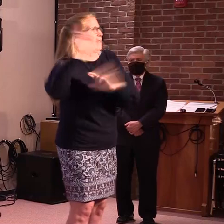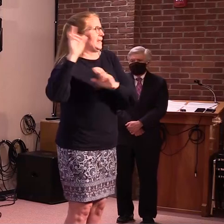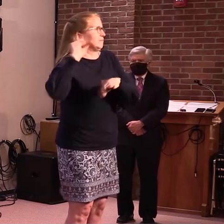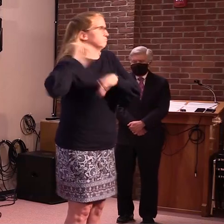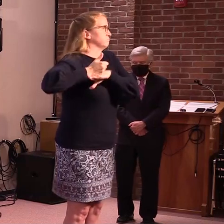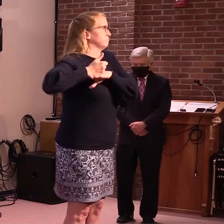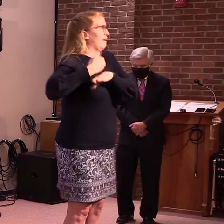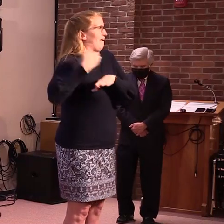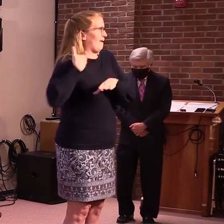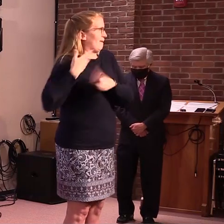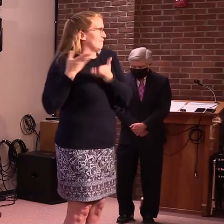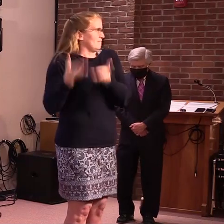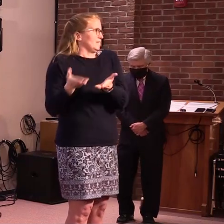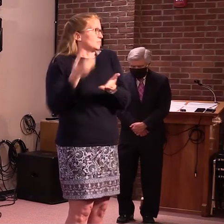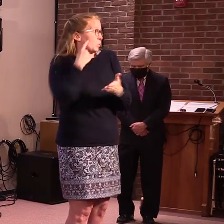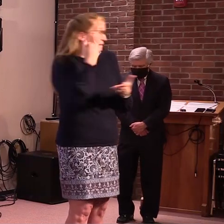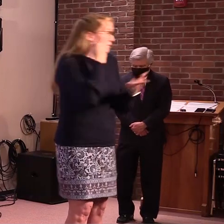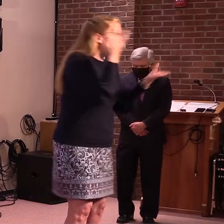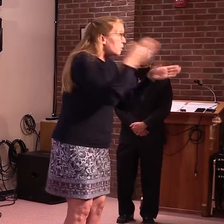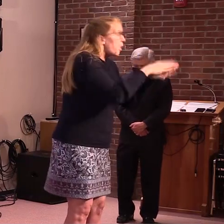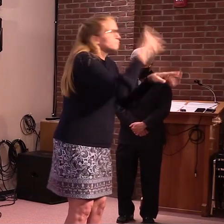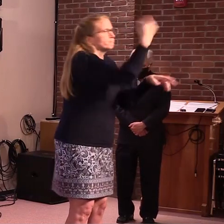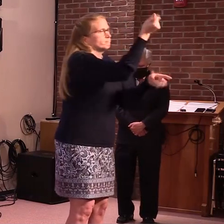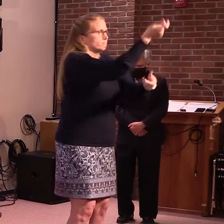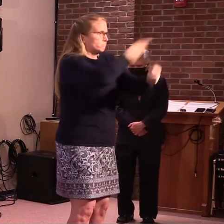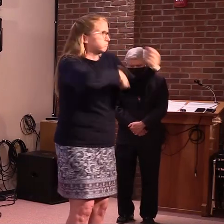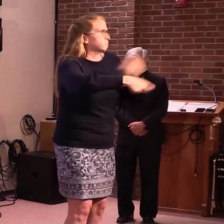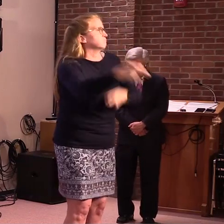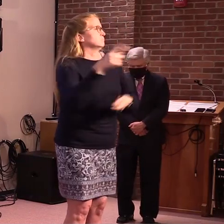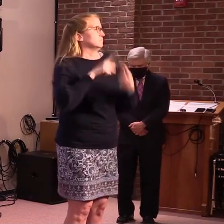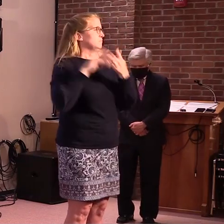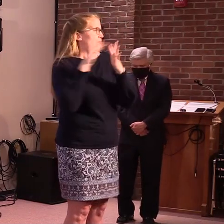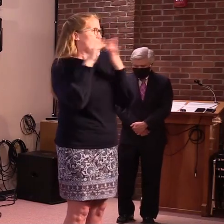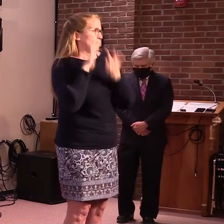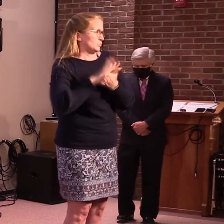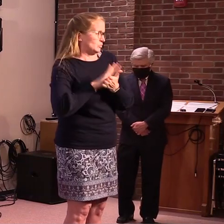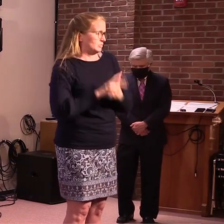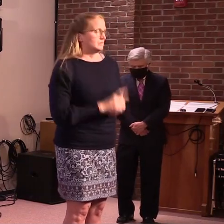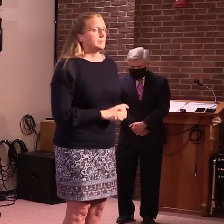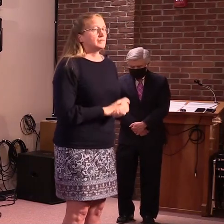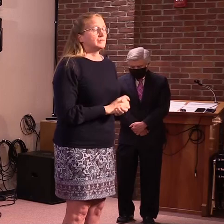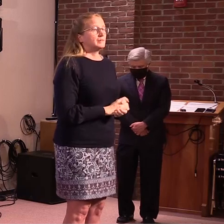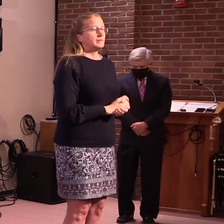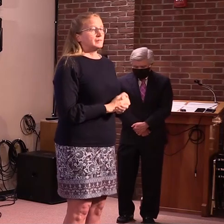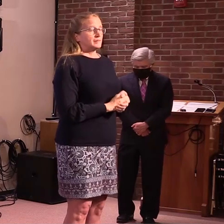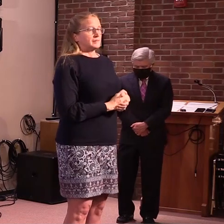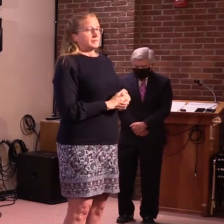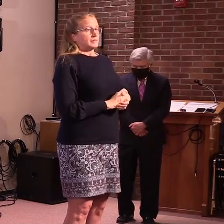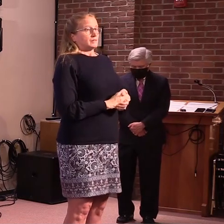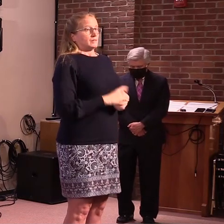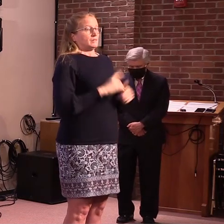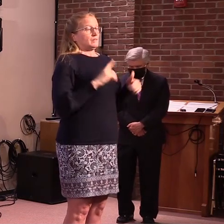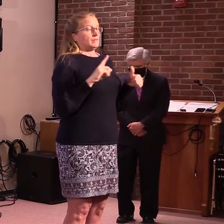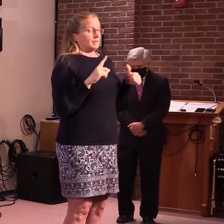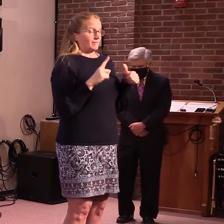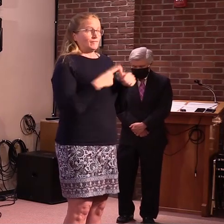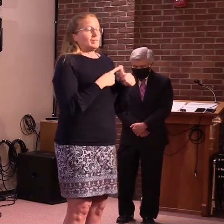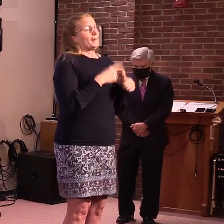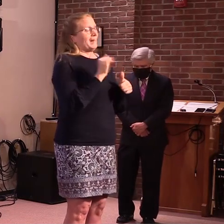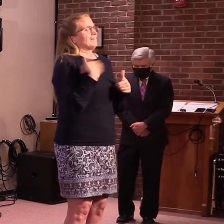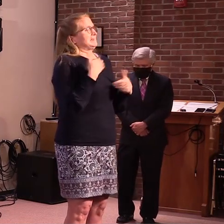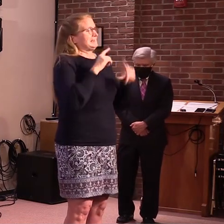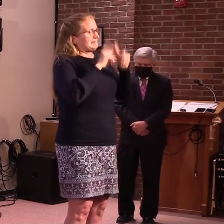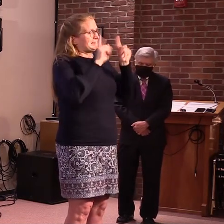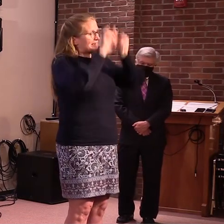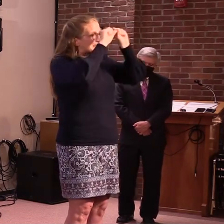health circumstances in their communities. Under step one, schools are closed and utilizing remote learning. Under